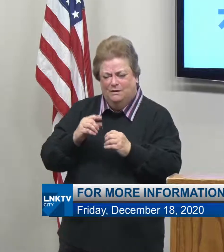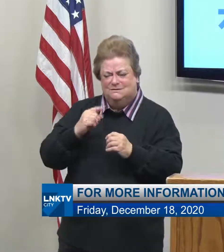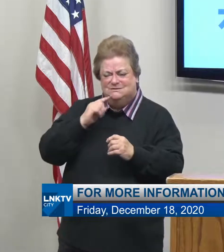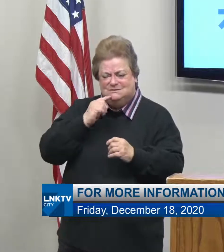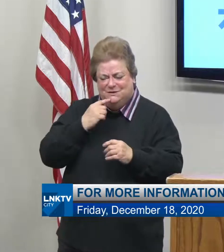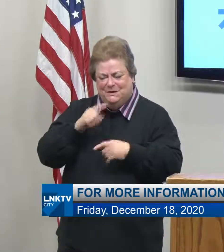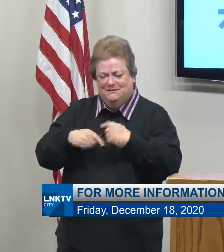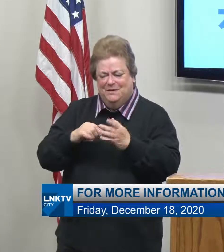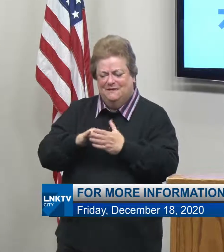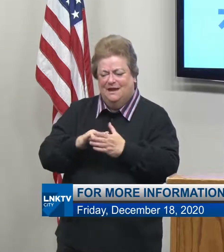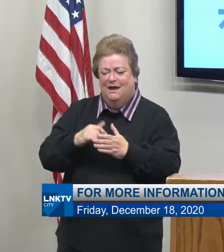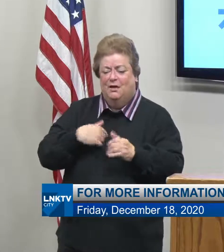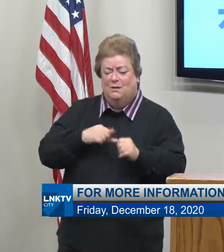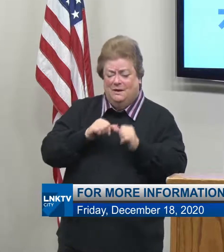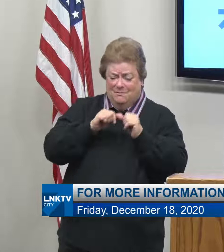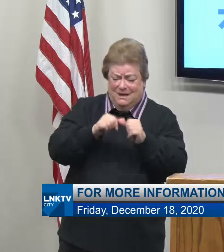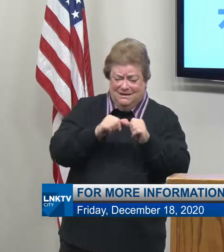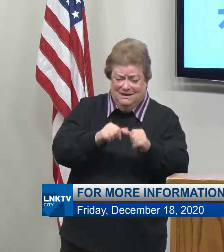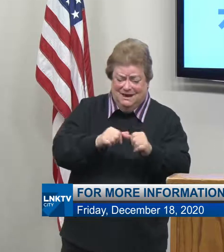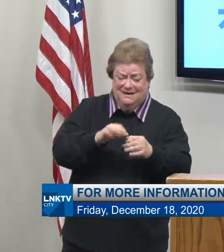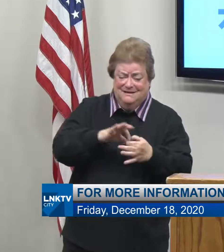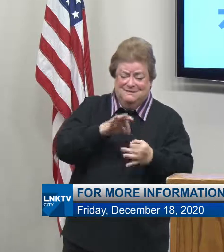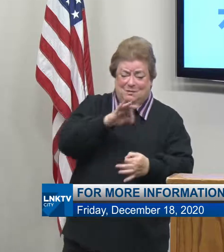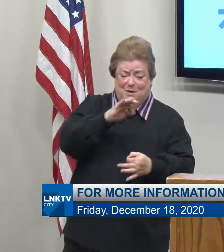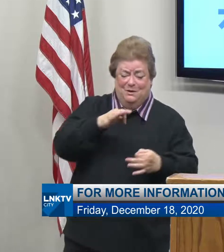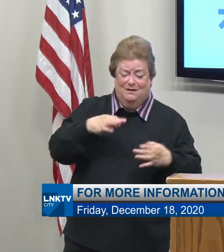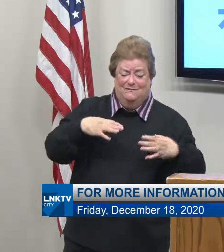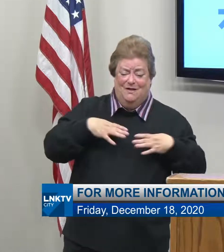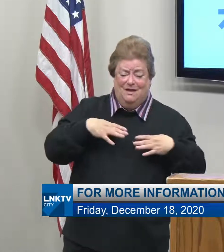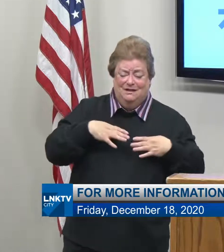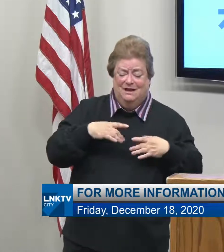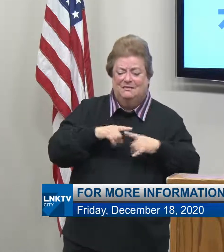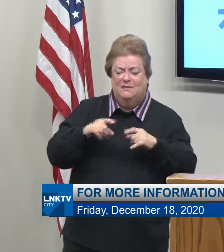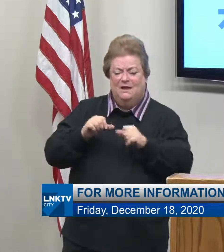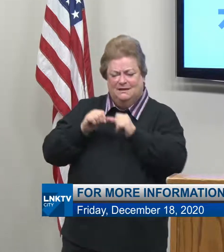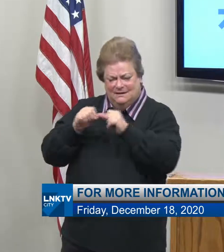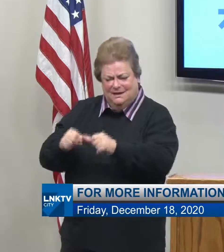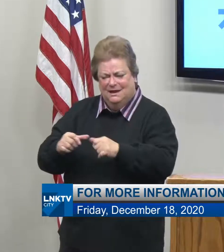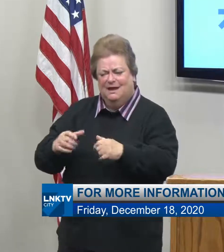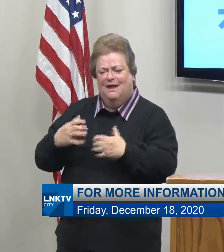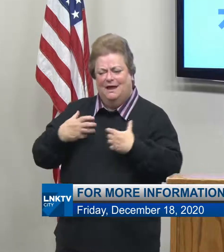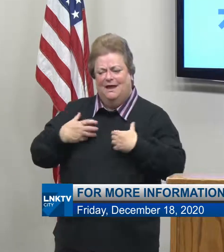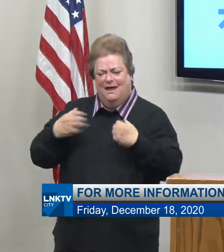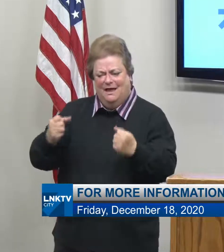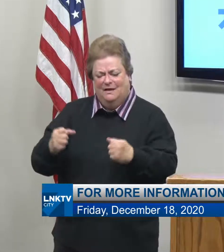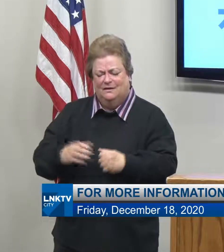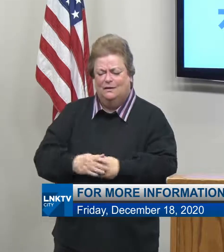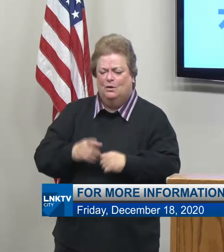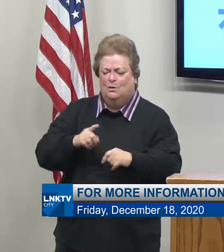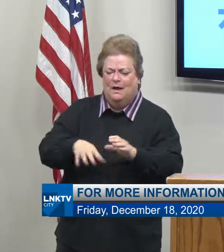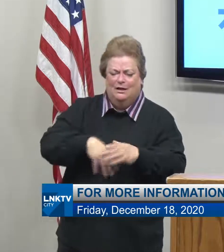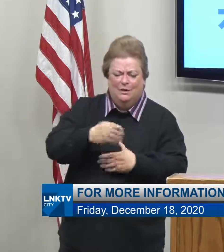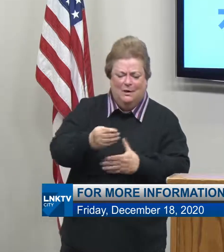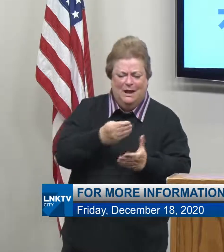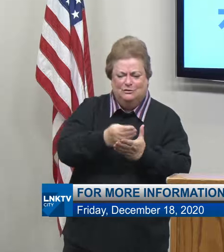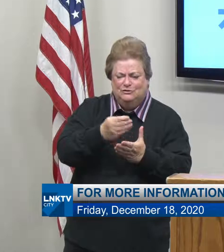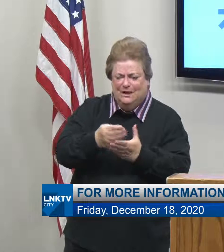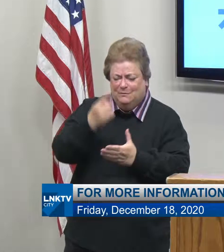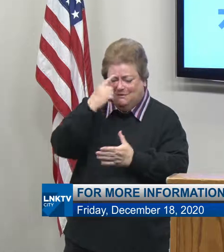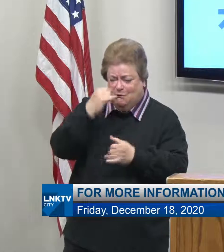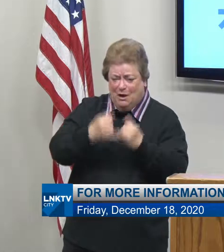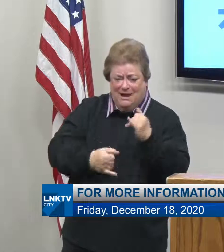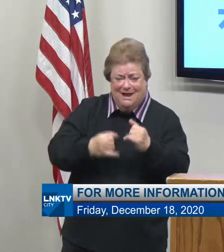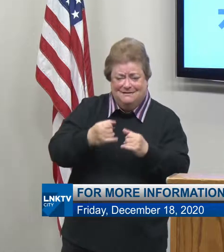of the season while still keeping our loved ones safe and healthy. So while you're out there shopping locally for those last-minute